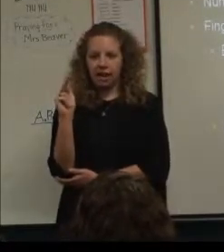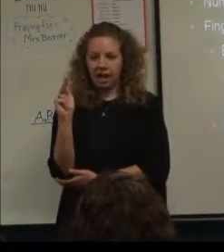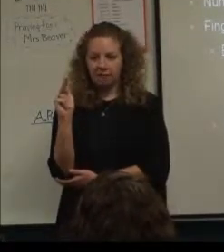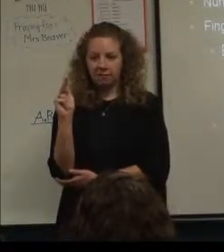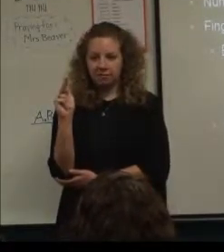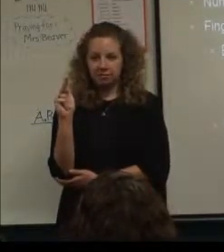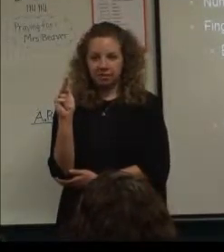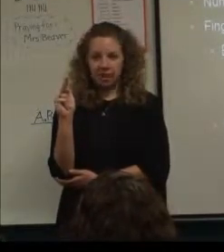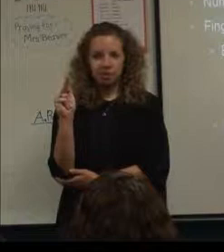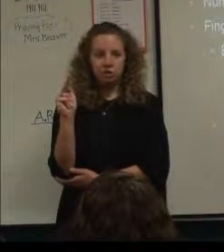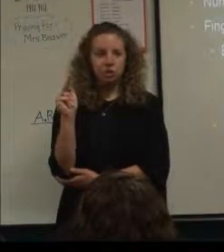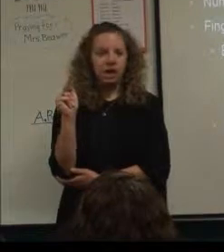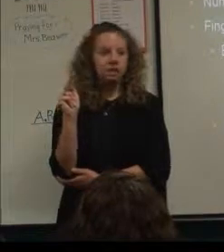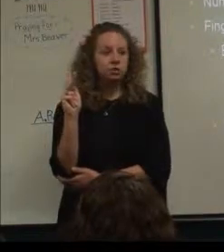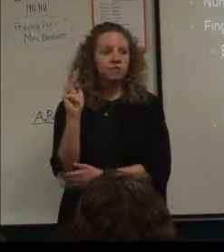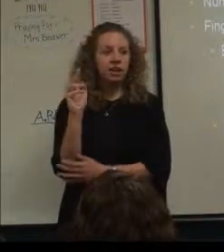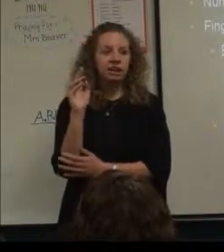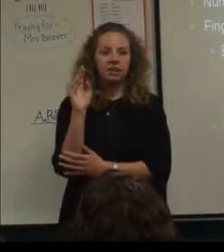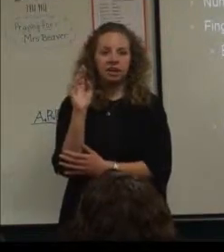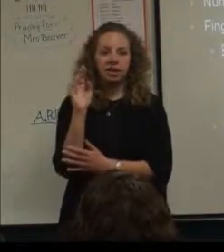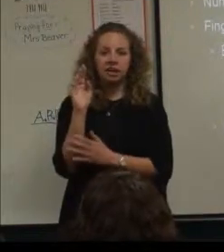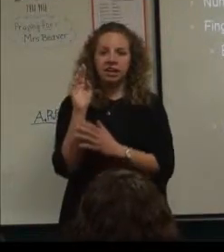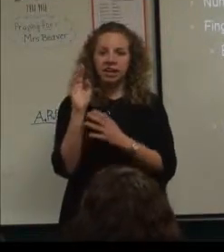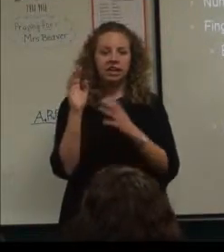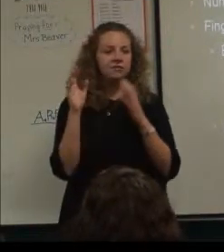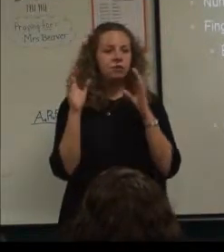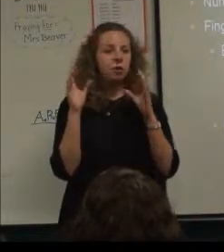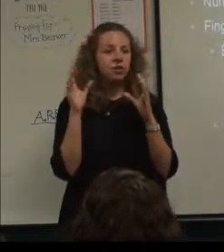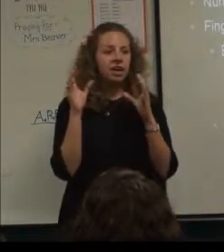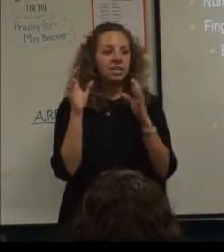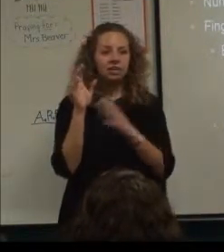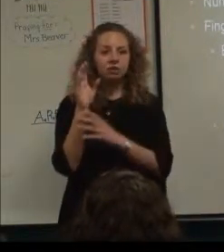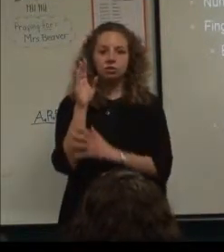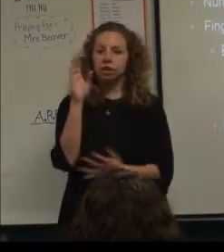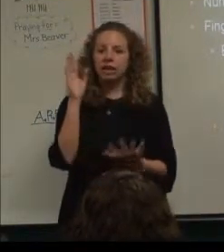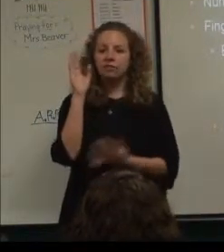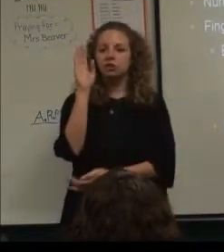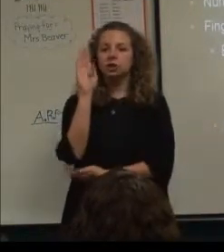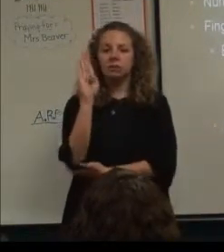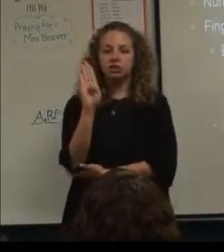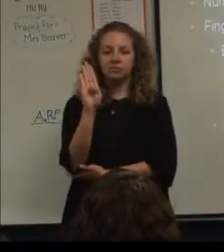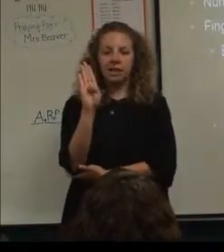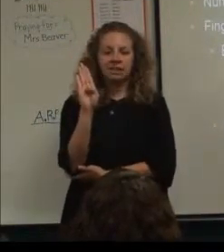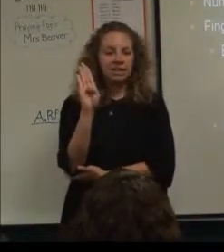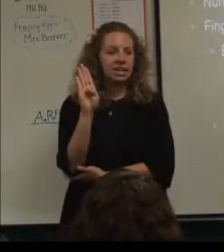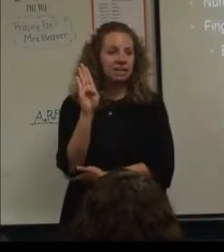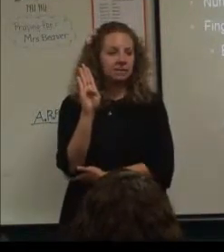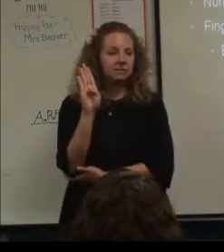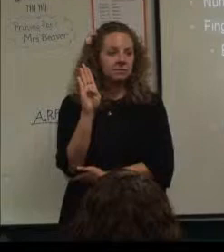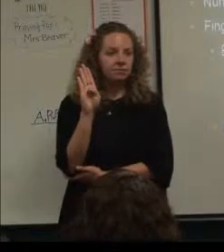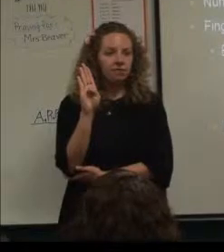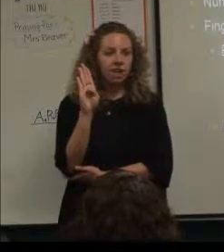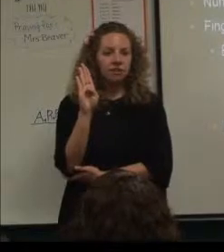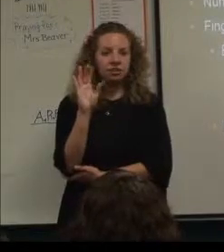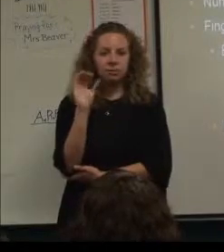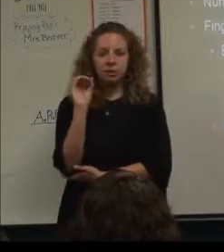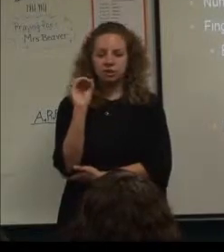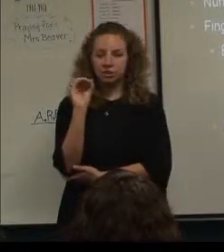B-O-O-K. Okay, so I can do it very clear. And if you go online and you, like, if you took a picture of my hand like this, and you took a picture of my hand